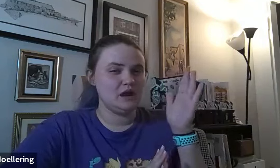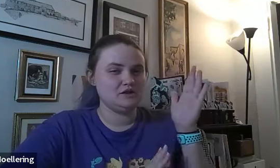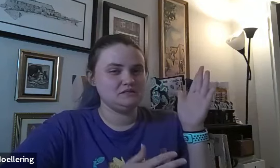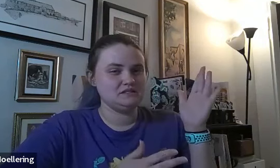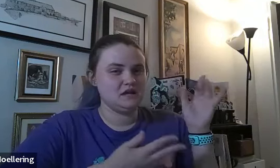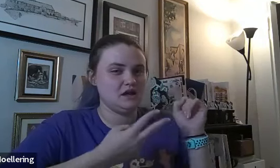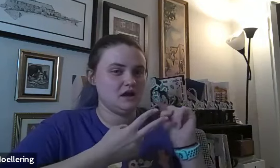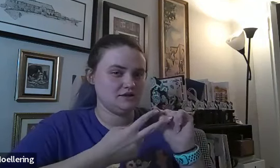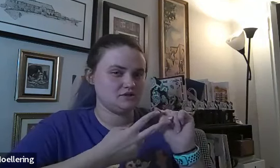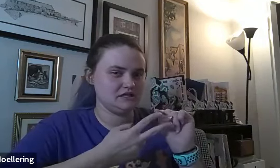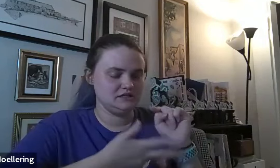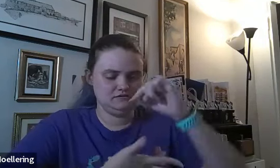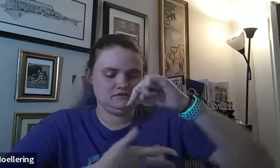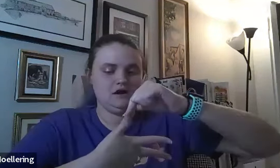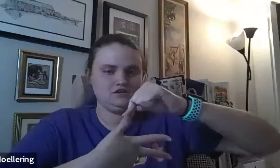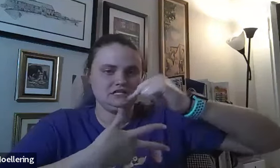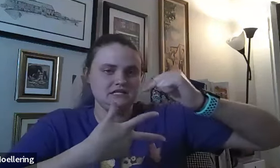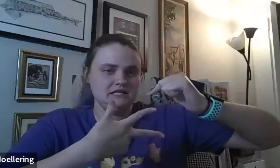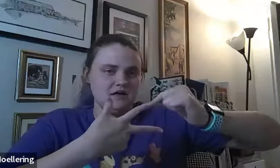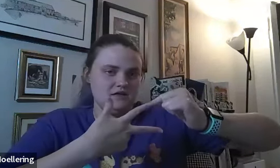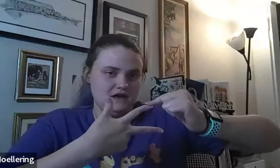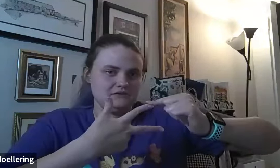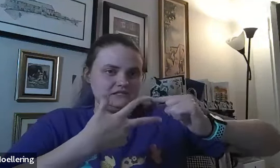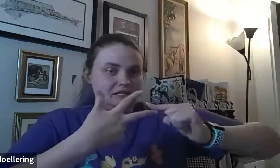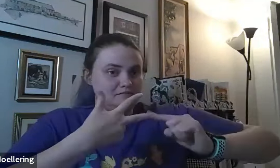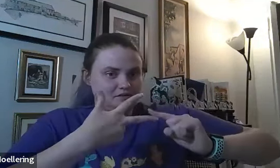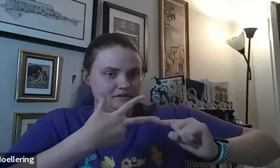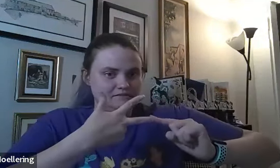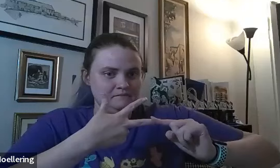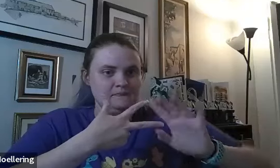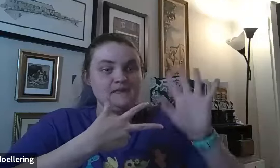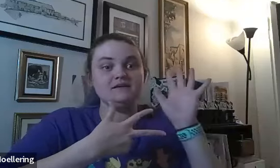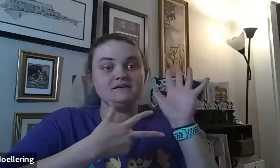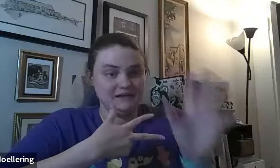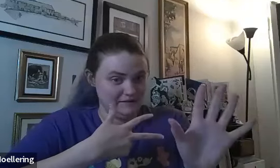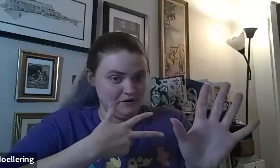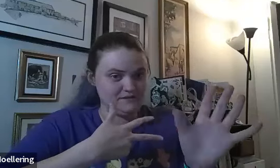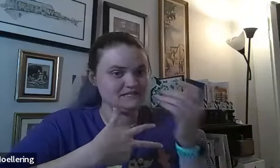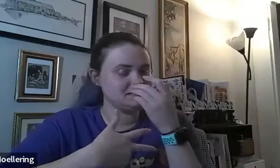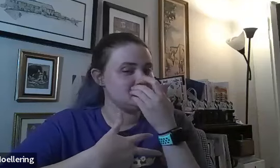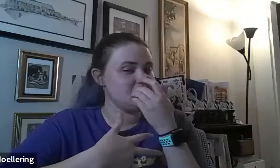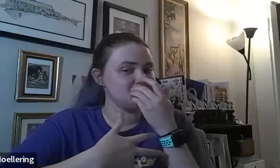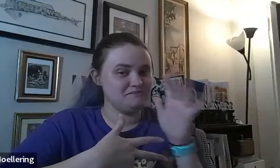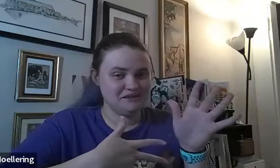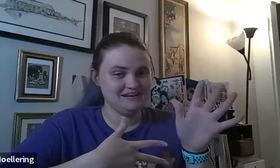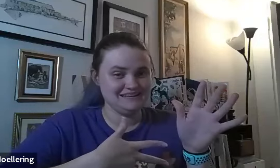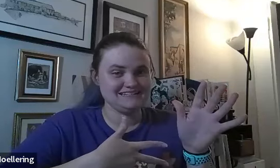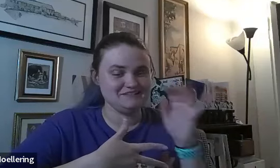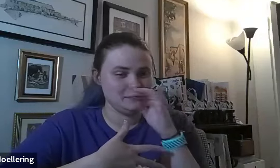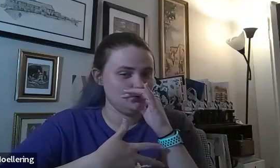you would sign 100, 1,000, and 1,000,000. I promise it's not as complicated as it sounds. I know it's like,